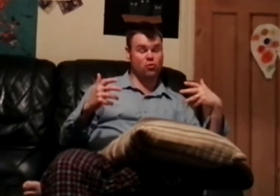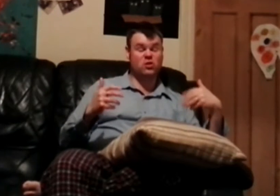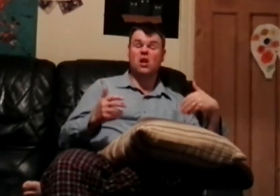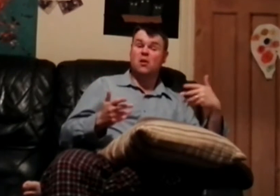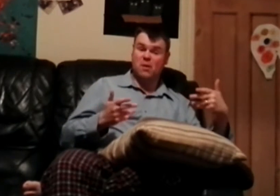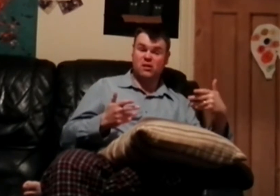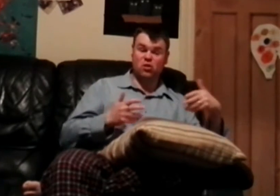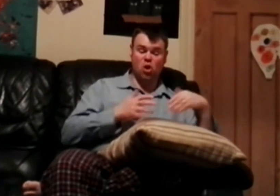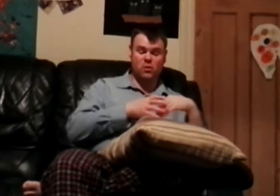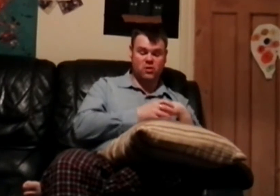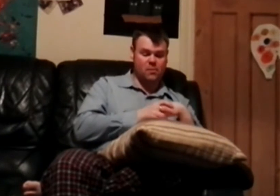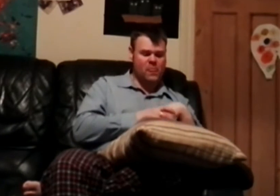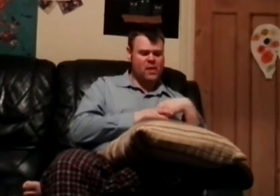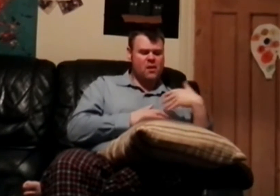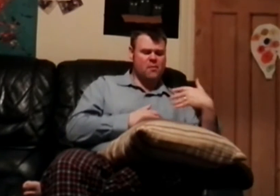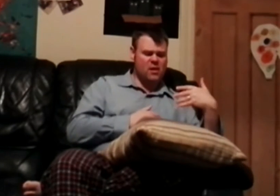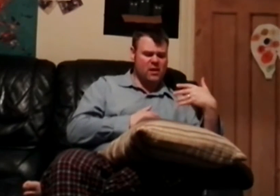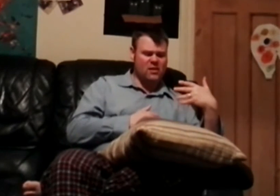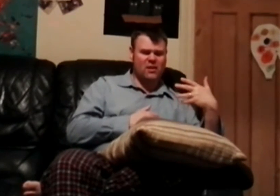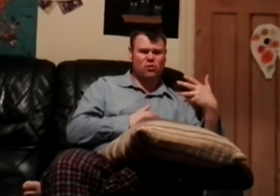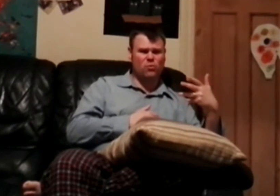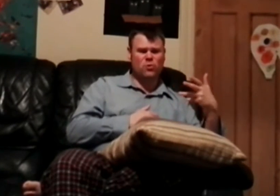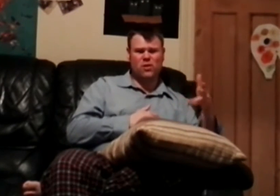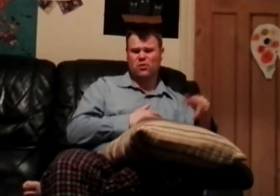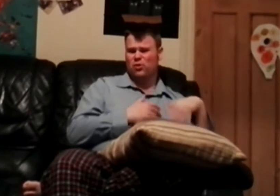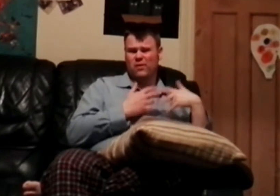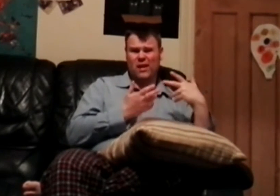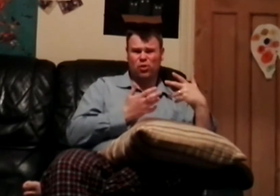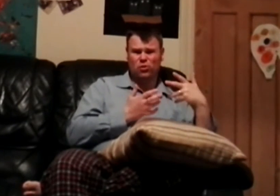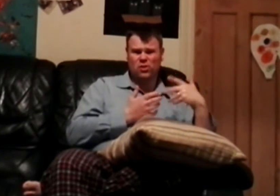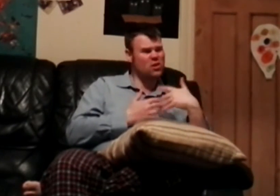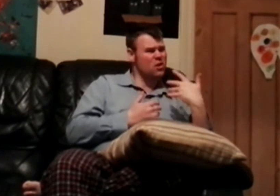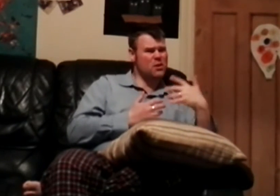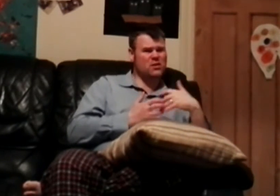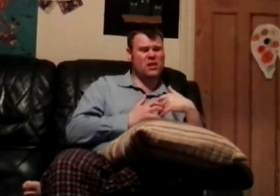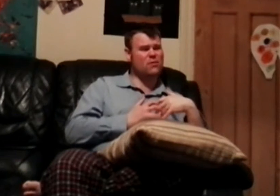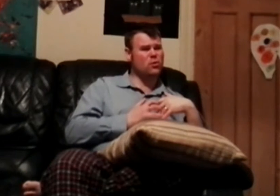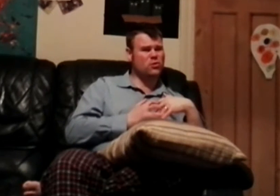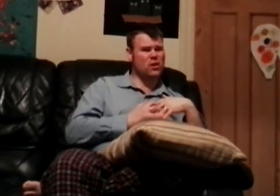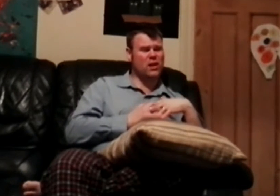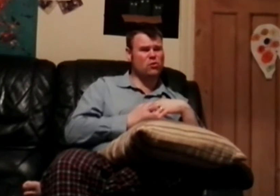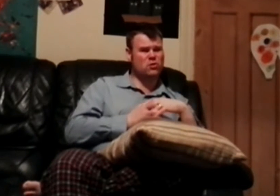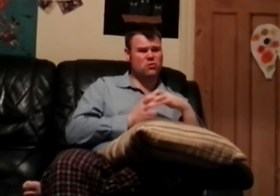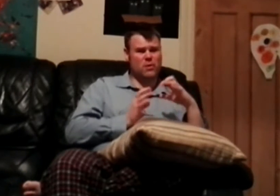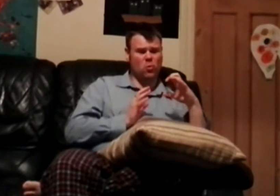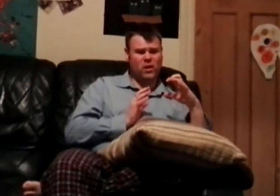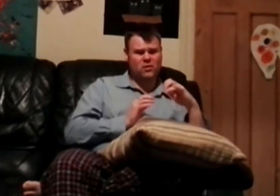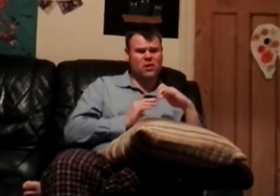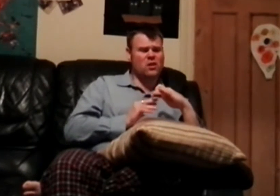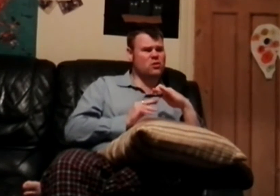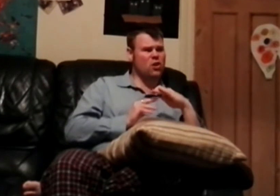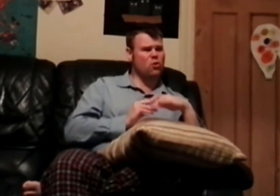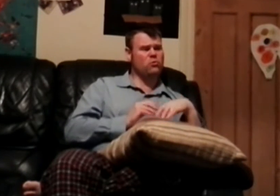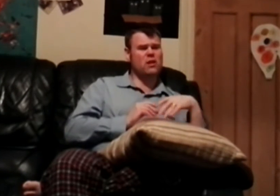crust made in Normandy. It comes with a sort of egg custard. Personally, I've always thought egg custard's a bit weird, so